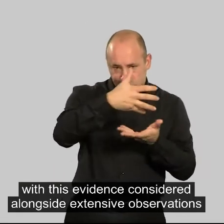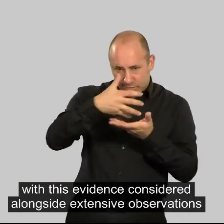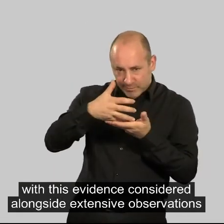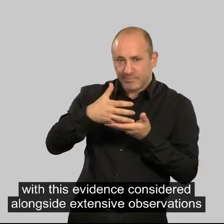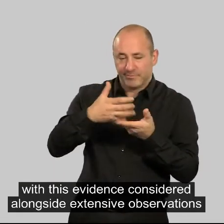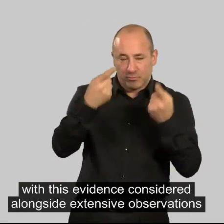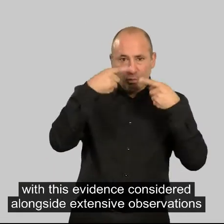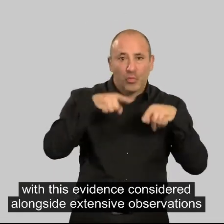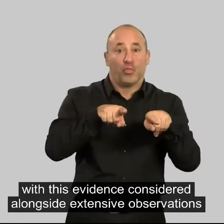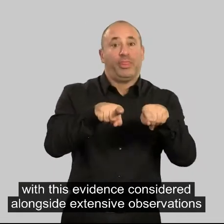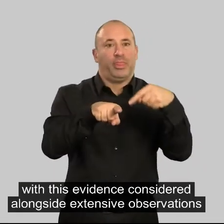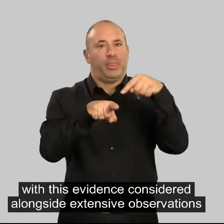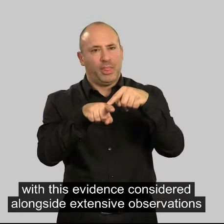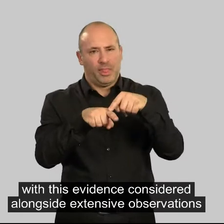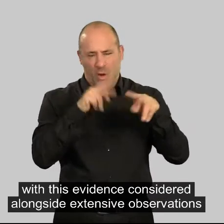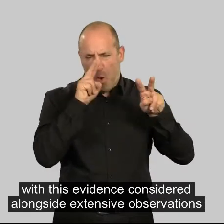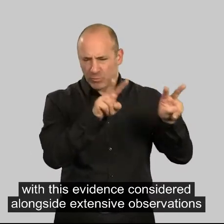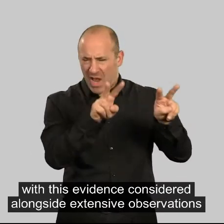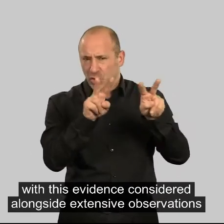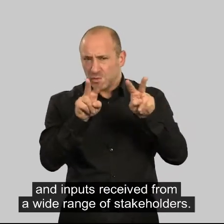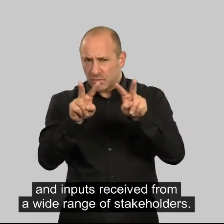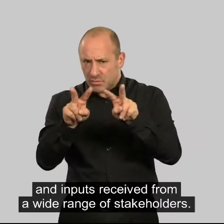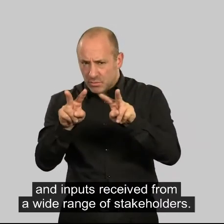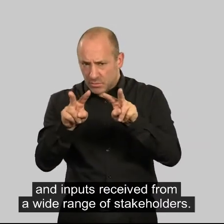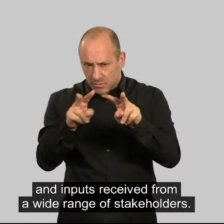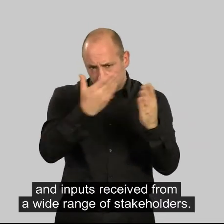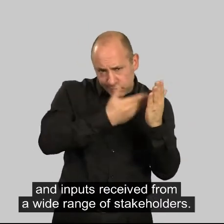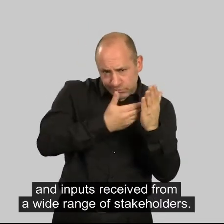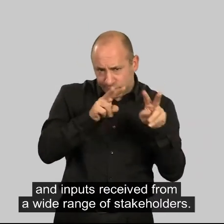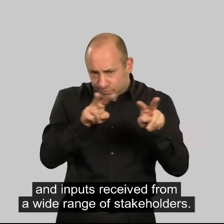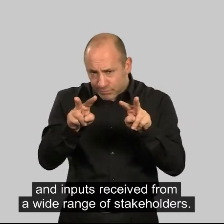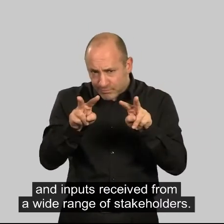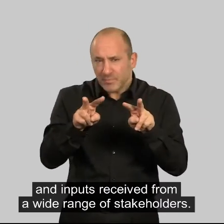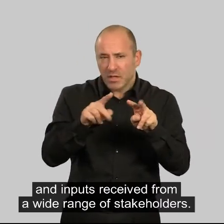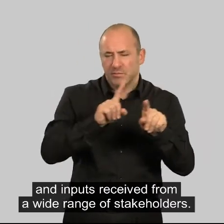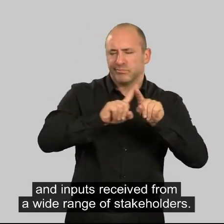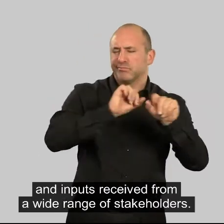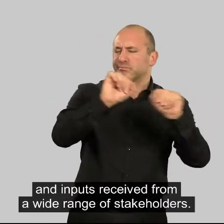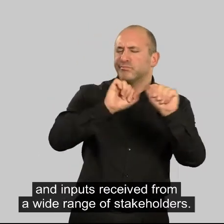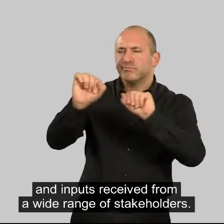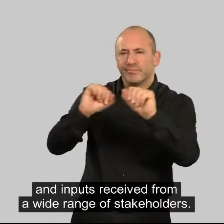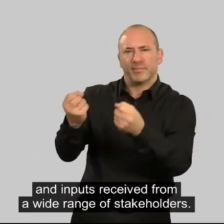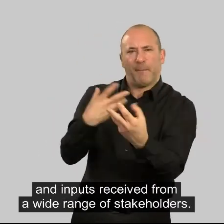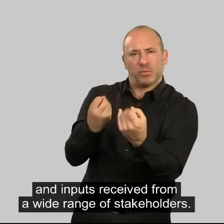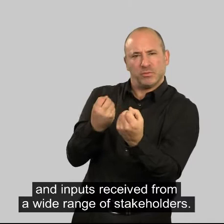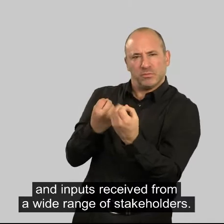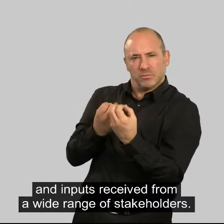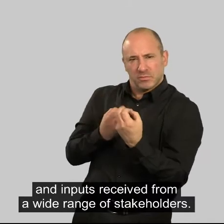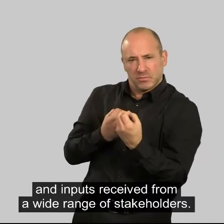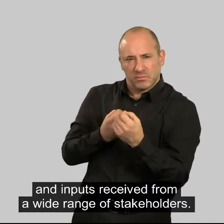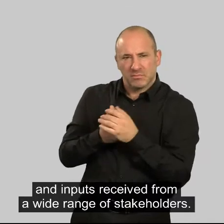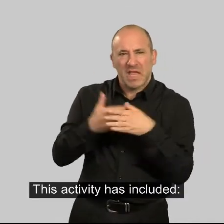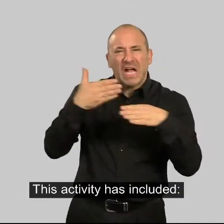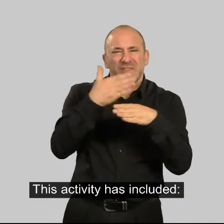review, with this evidence considered alongside extensive observations and inputs received from a wide